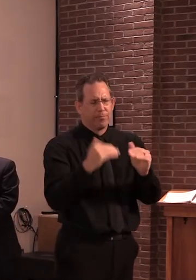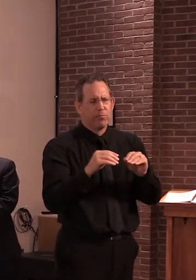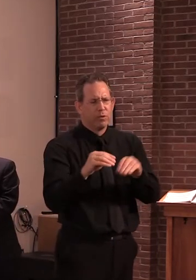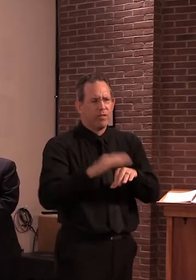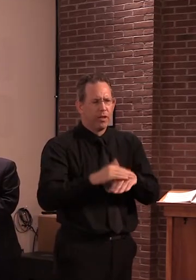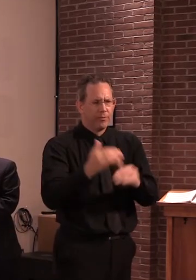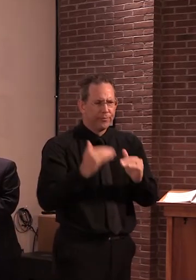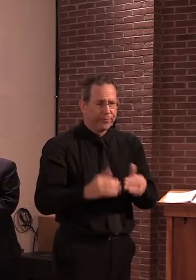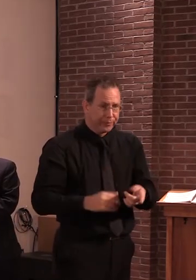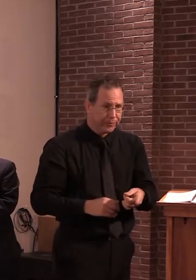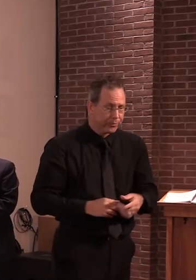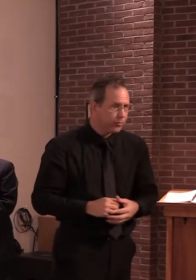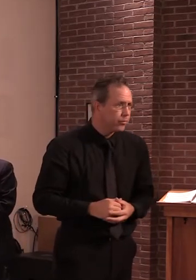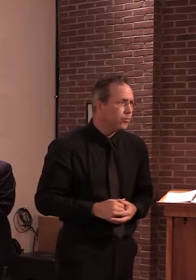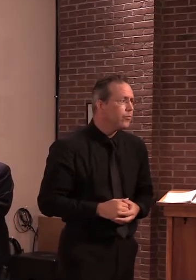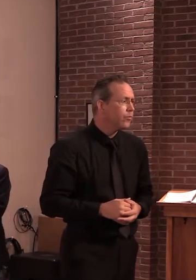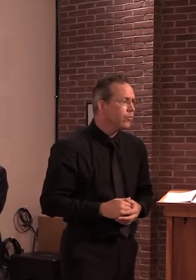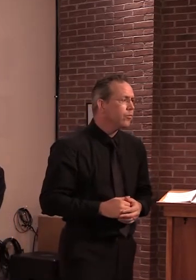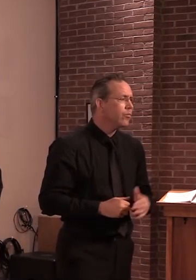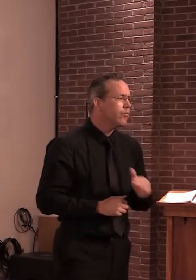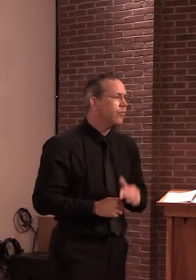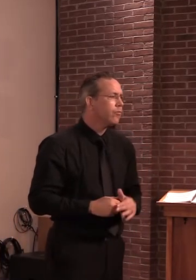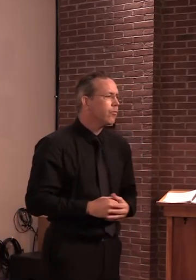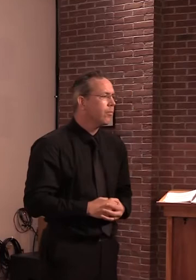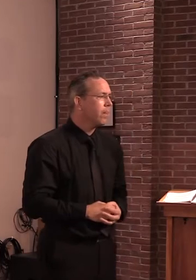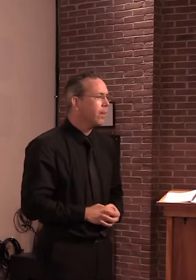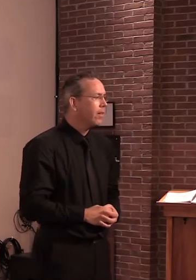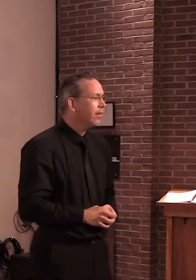on. It sounds like this person isn't going to be able to get tested.